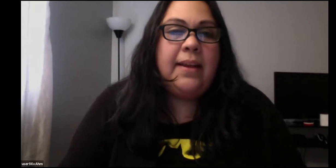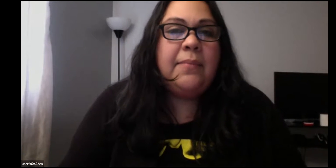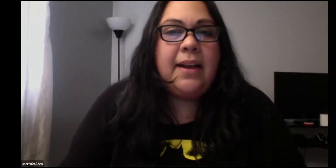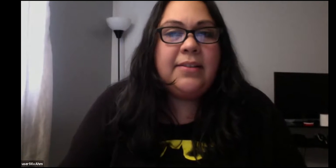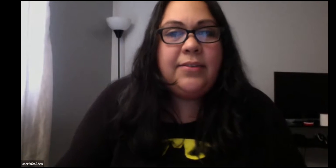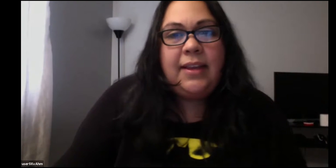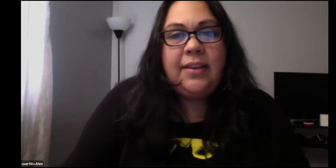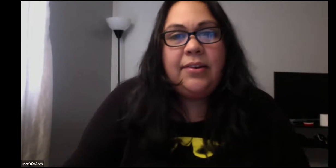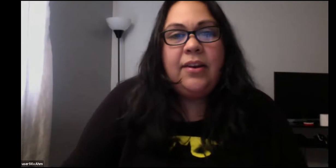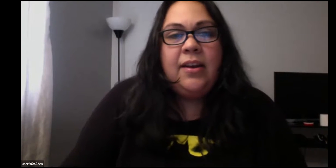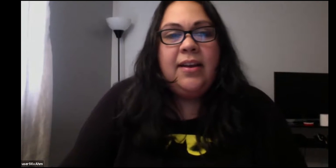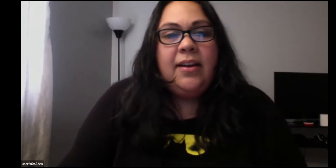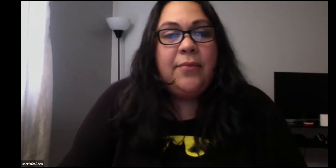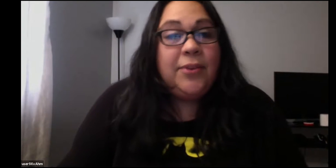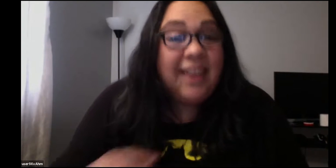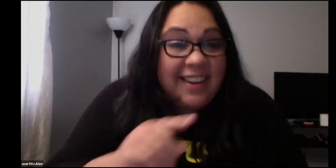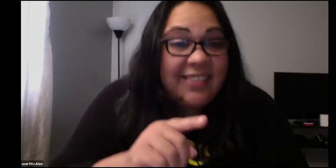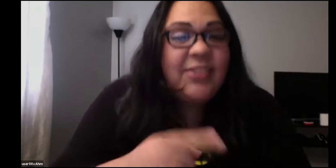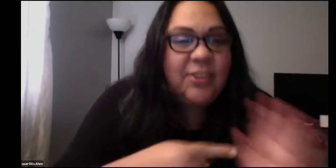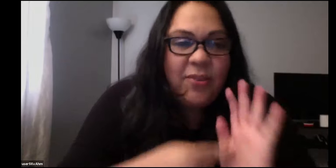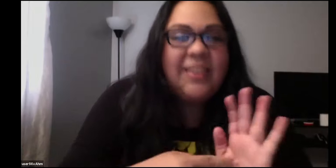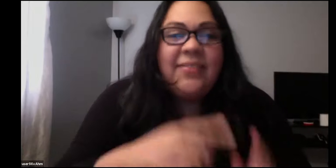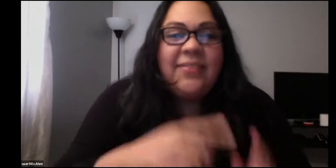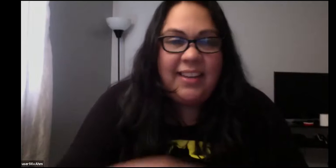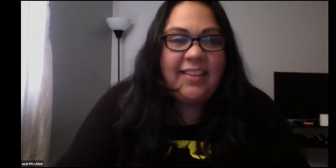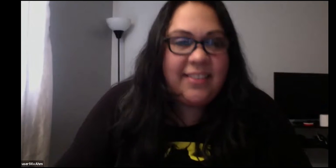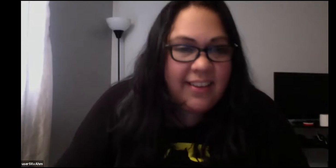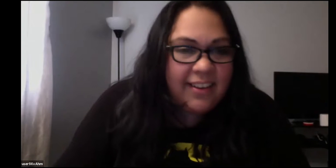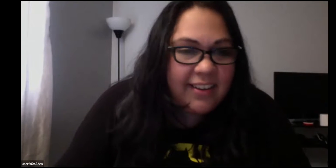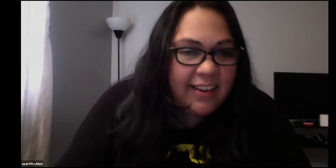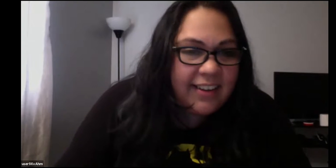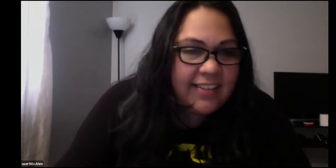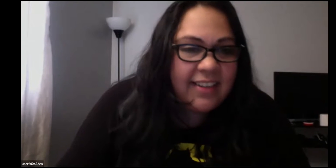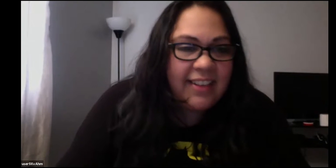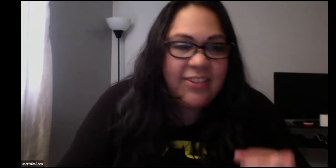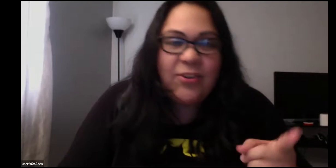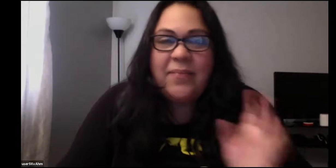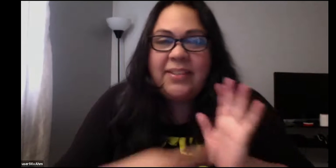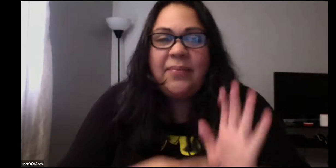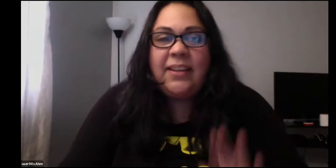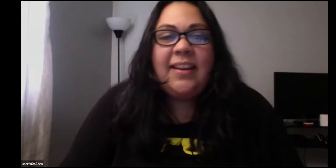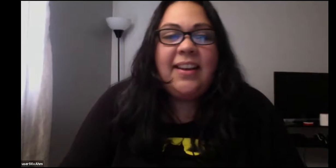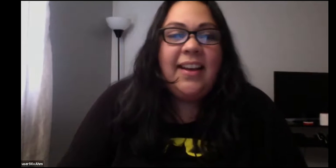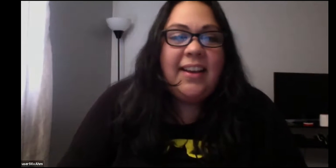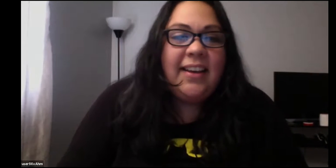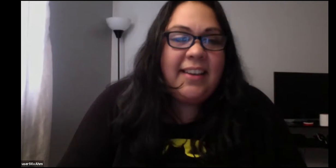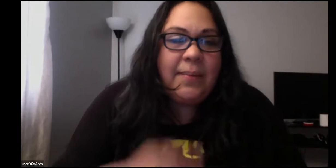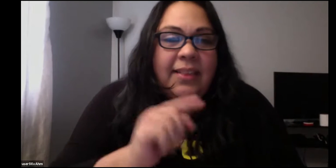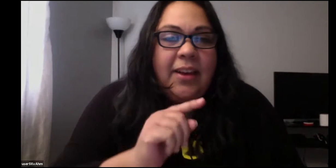gonna ask you later for you guys to show me some things. I see Kelly showing me something. Keep it there because